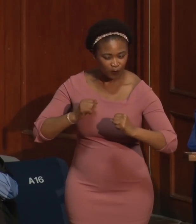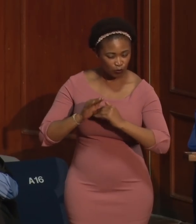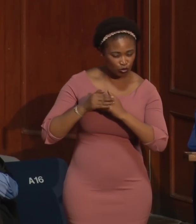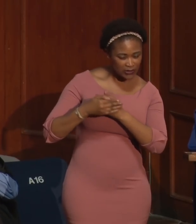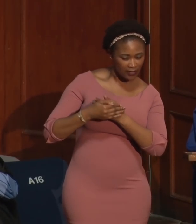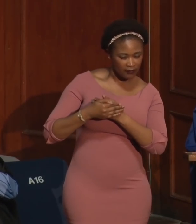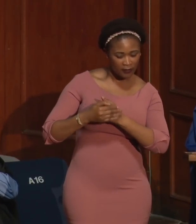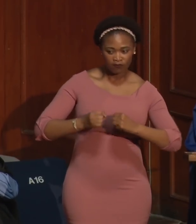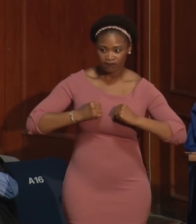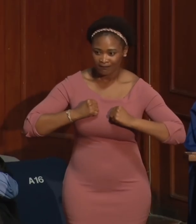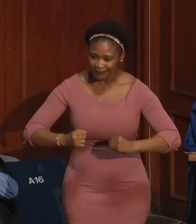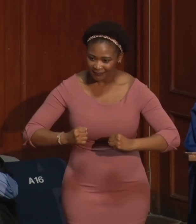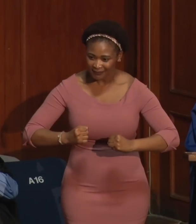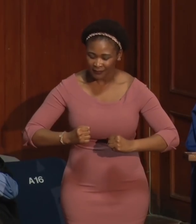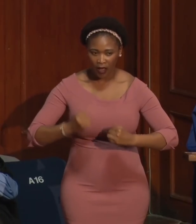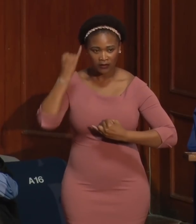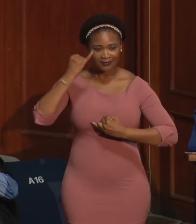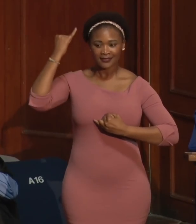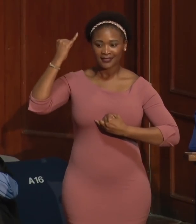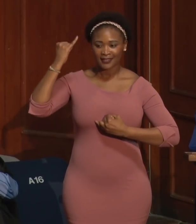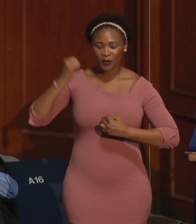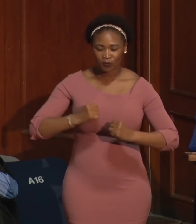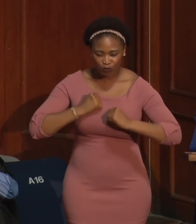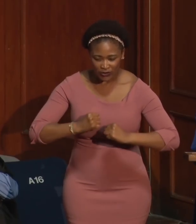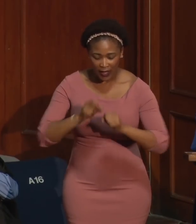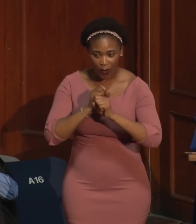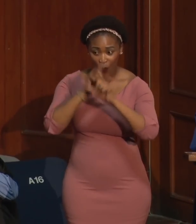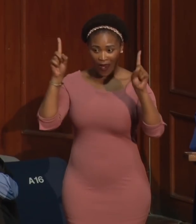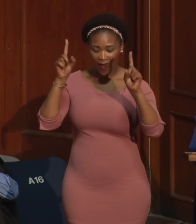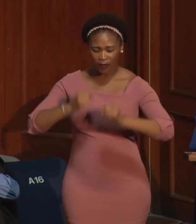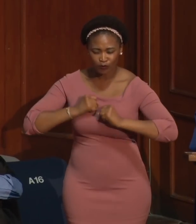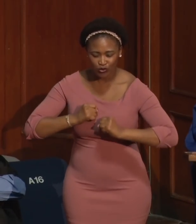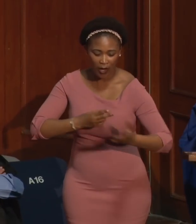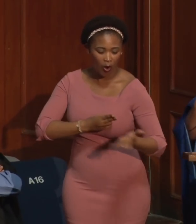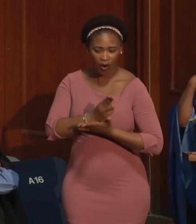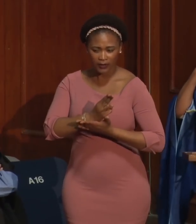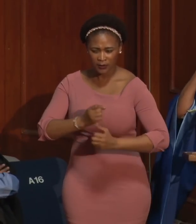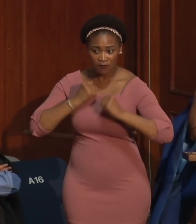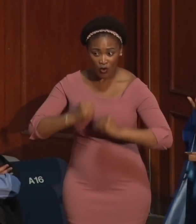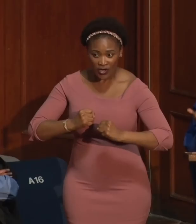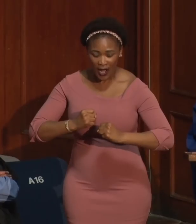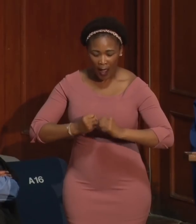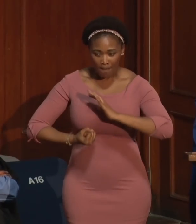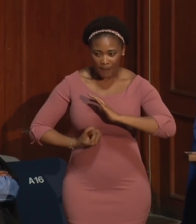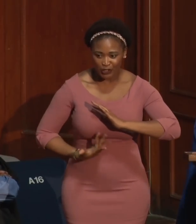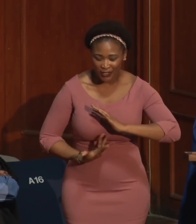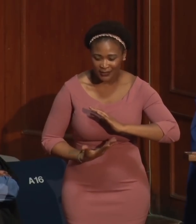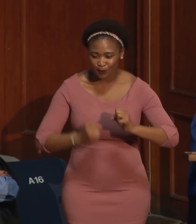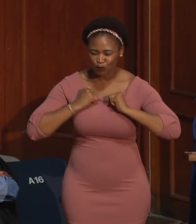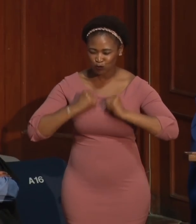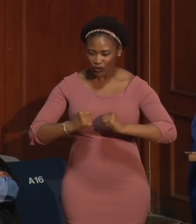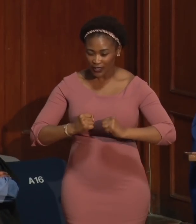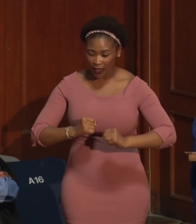protective, brutally intuitive, brutally aware, brutally honest, brutally ambitious,